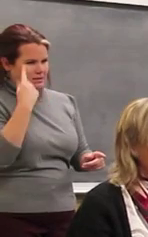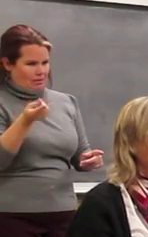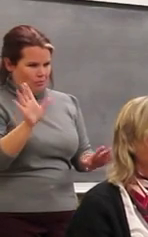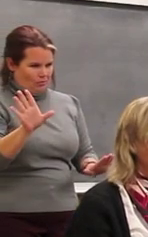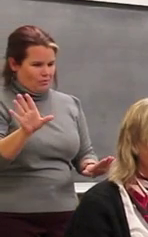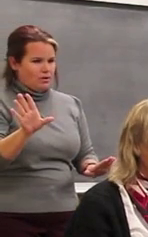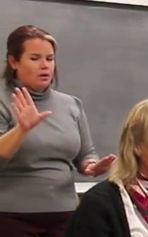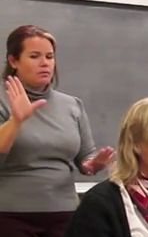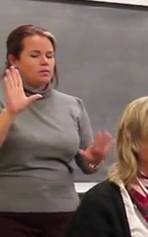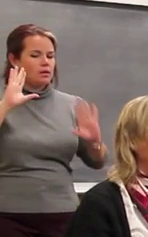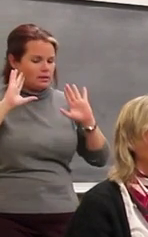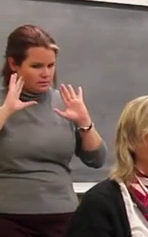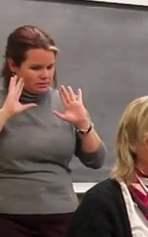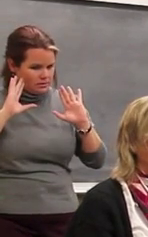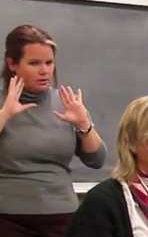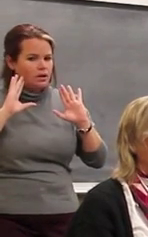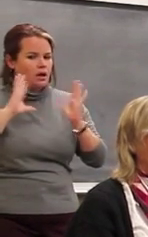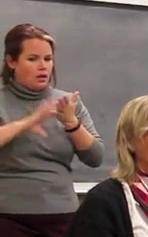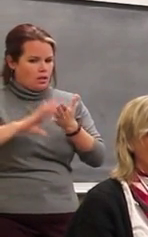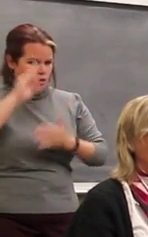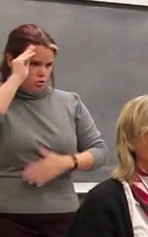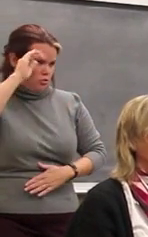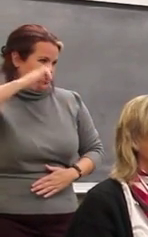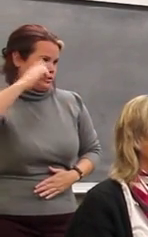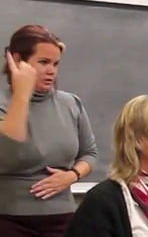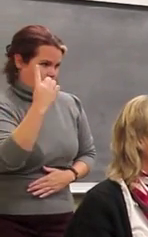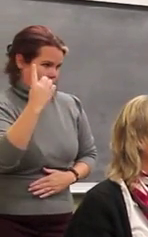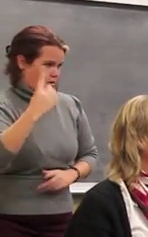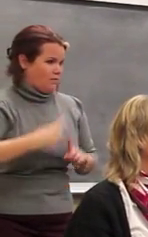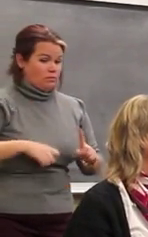that. I'm gonna listen and I'm gonna learn from your